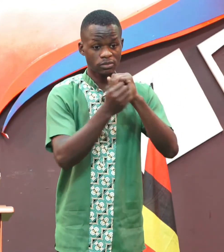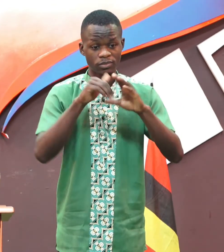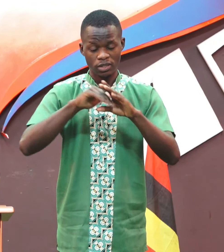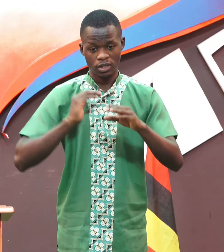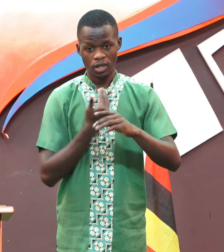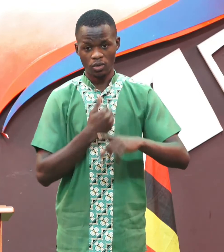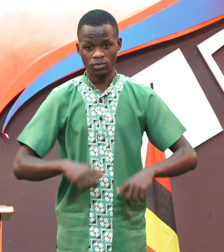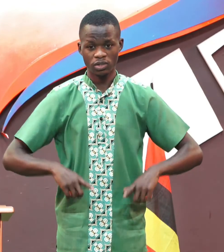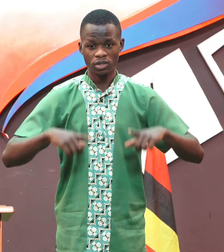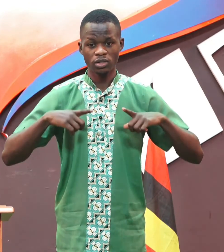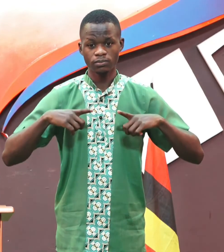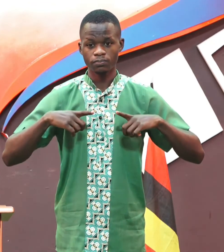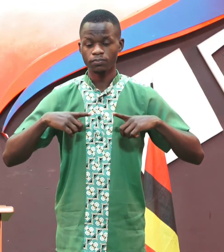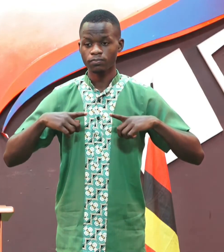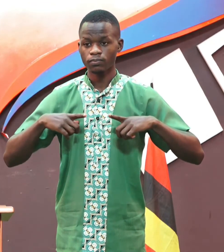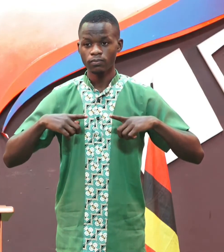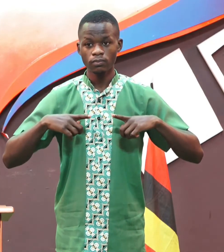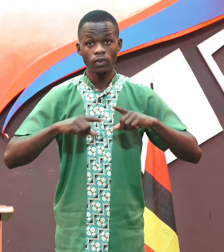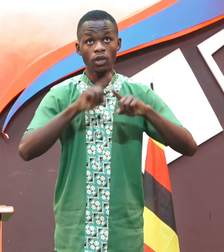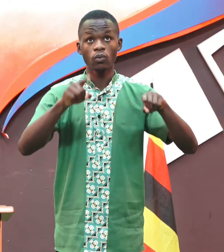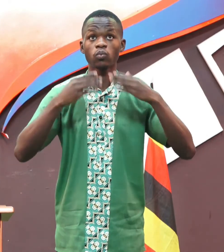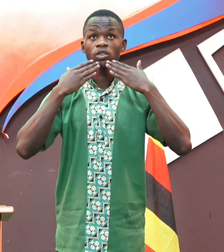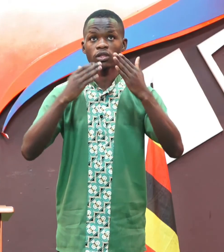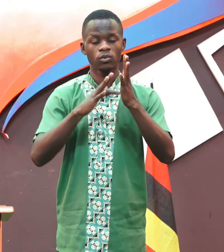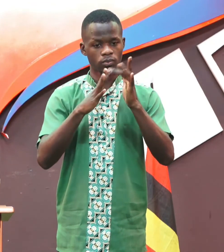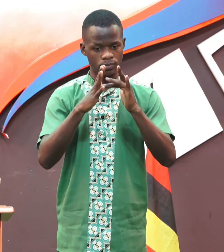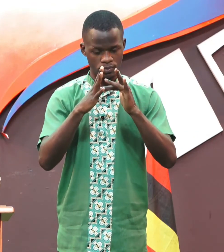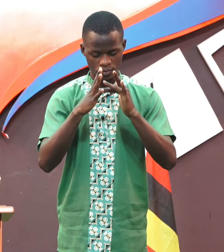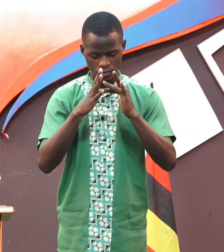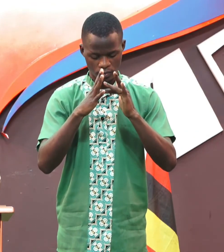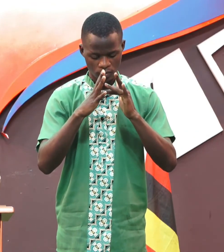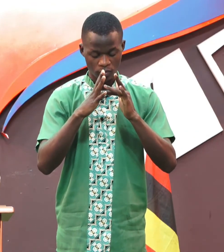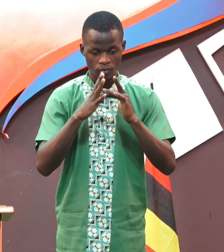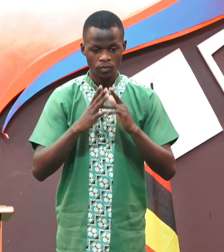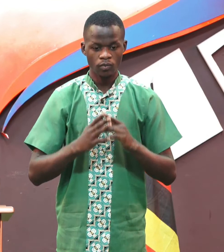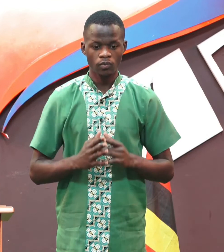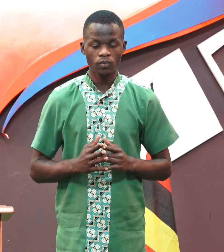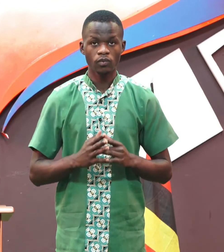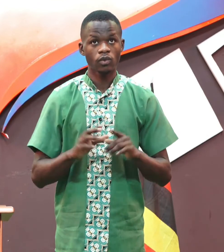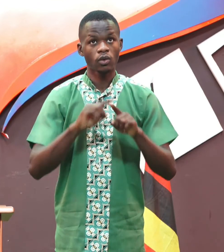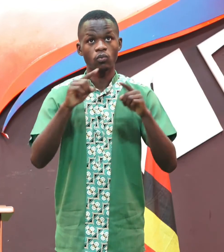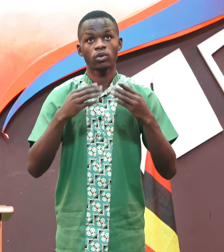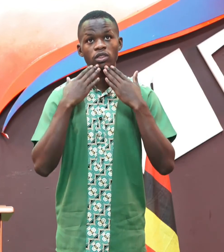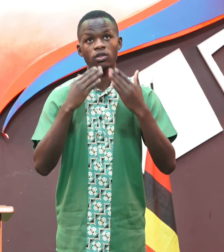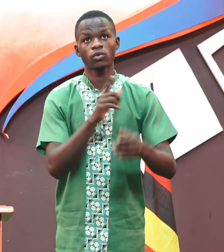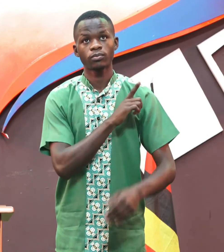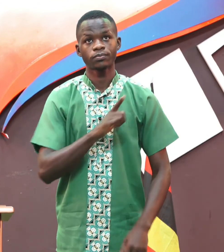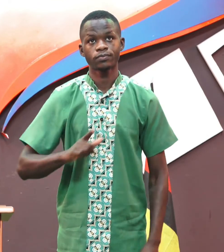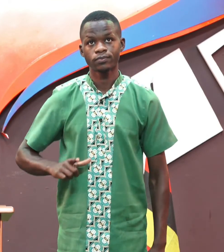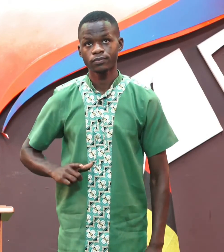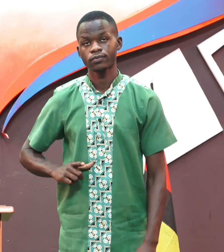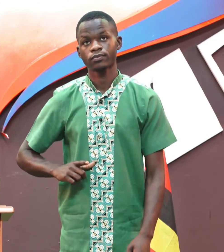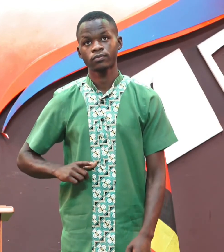there is a transformation in our lives. Tukwebaza Yesu. We thank you, Jesus. We thank you,